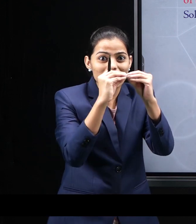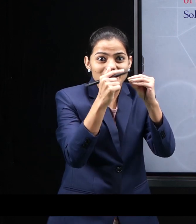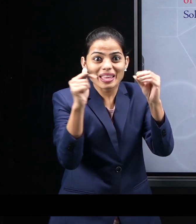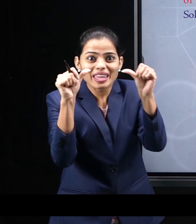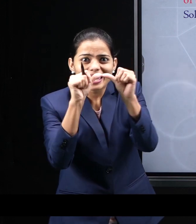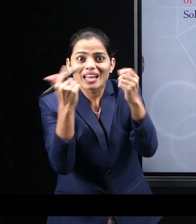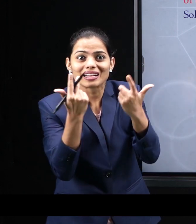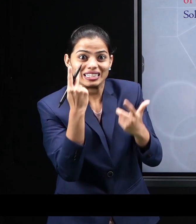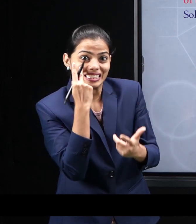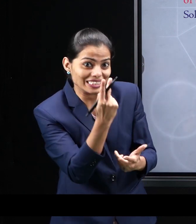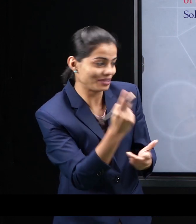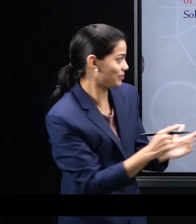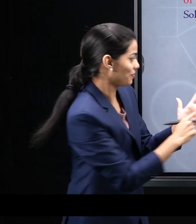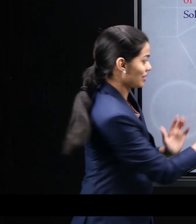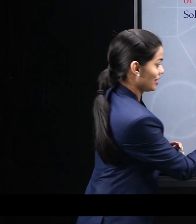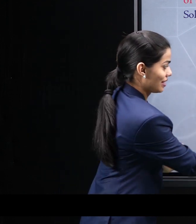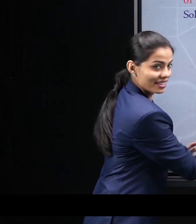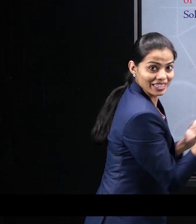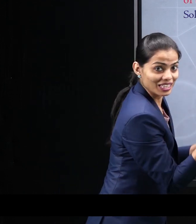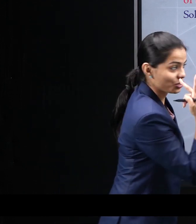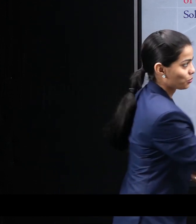B minus A is equal to B, C.